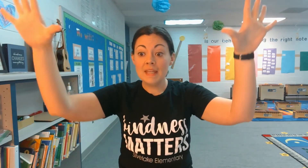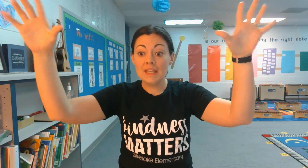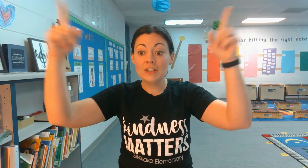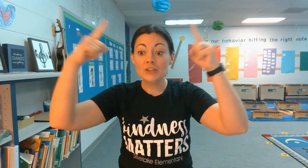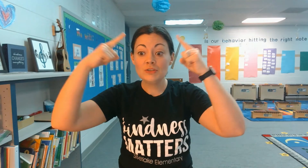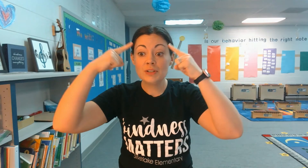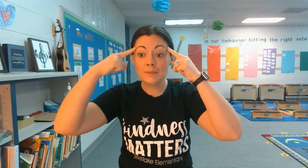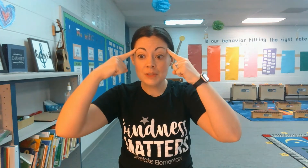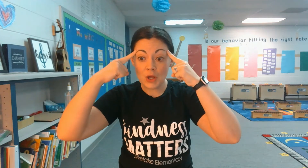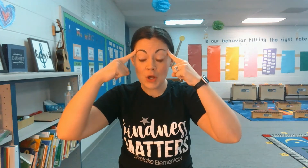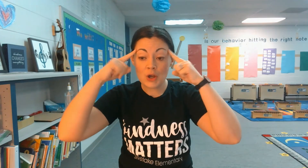big dreams